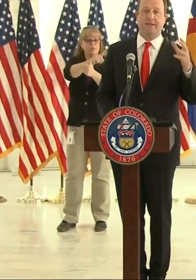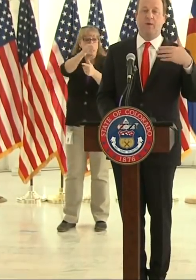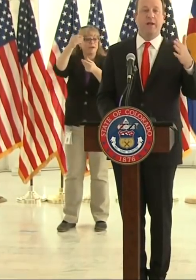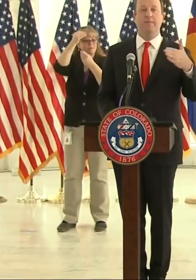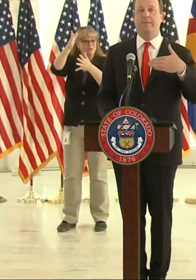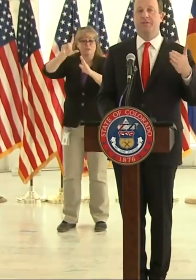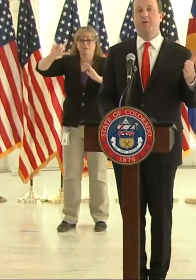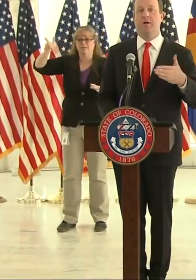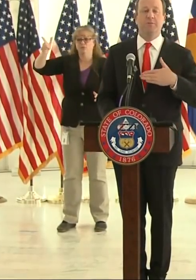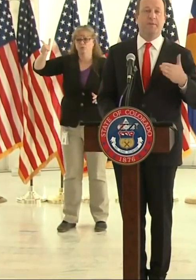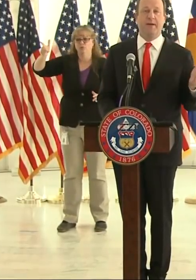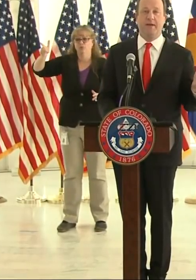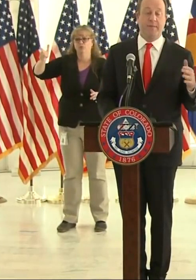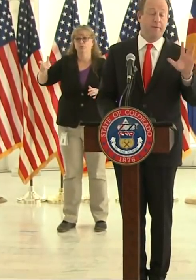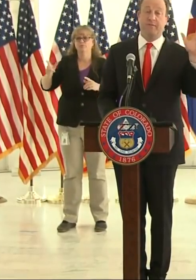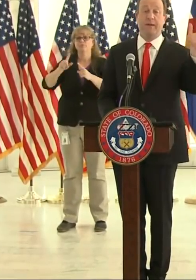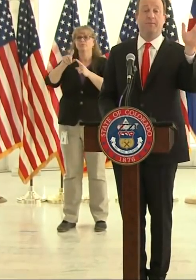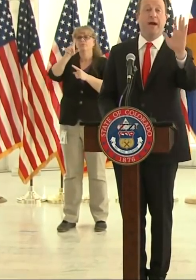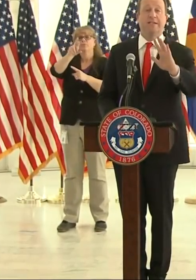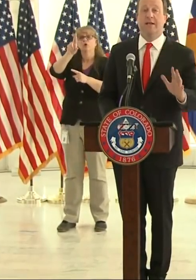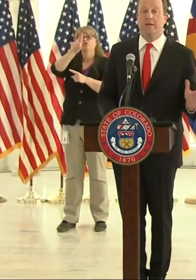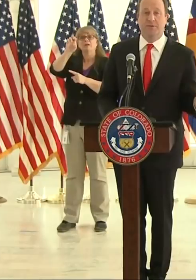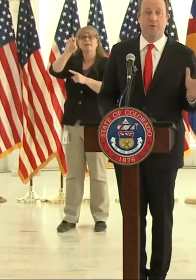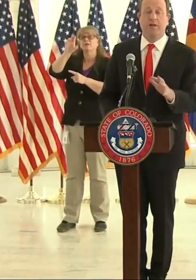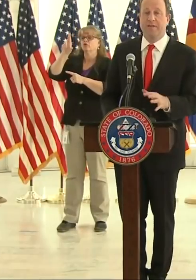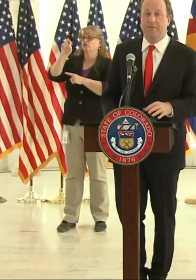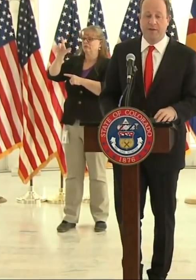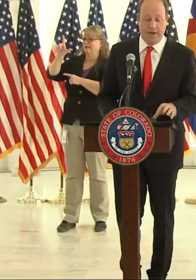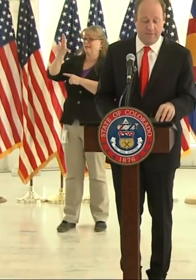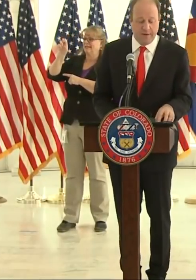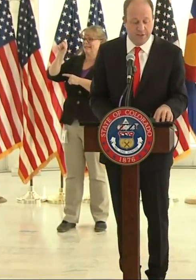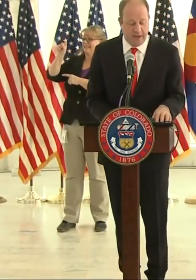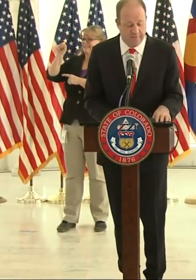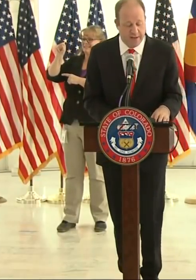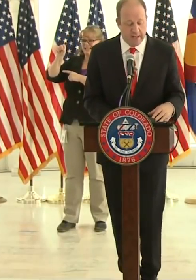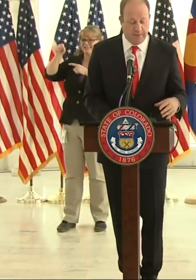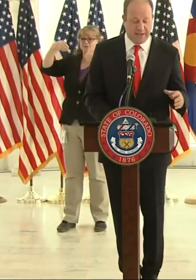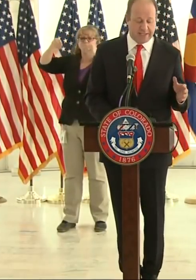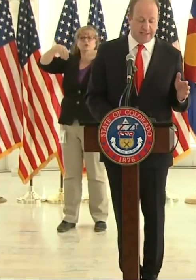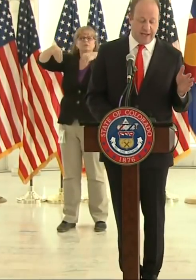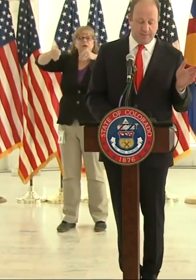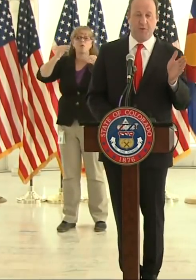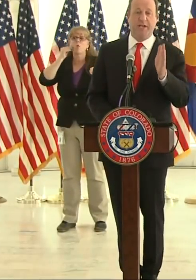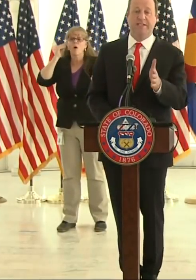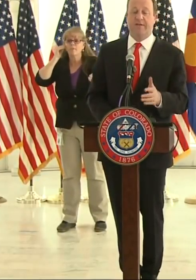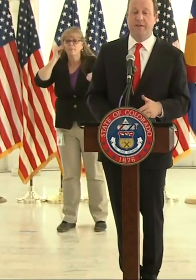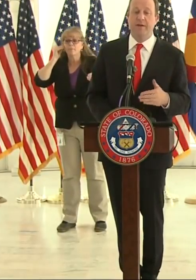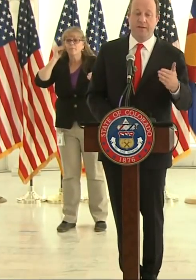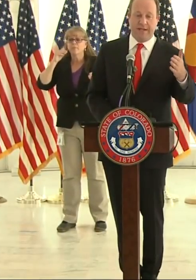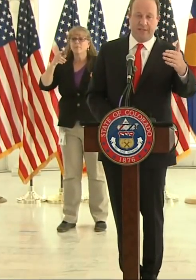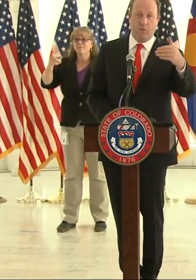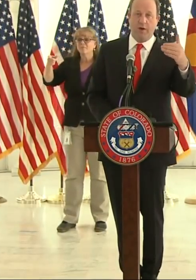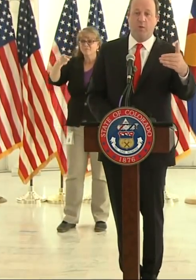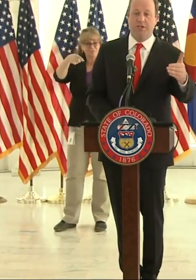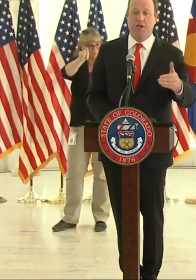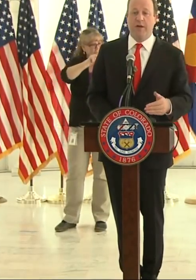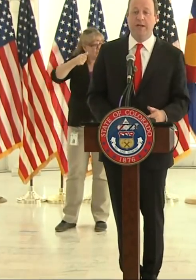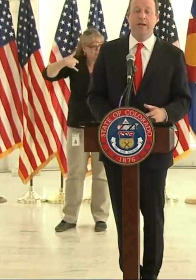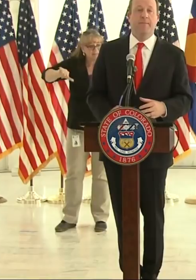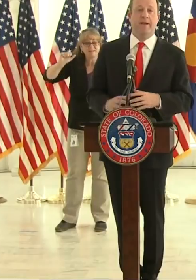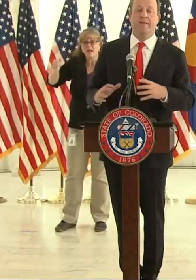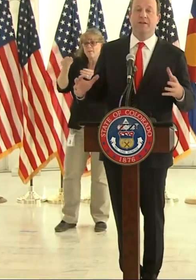People have asked about when can people show homes, but people have been able to buy and sell homes through all of this, by the way. I have friends who have. But that's April 27th. That's the